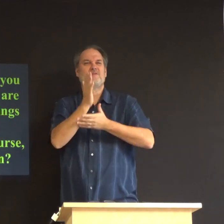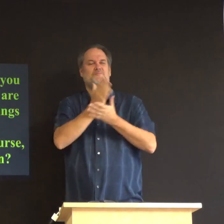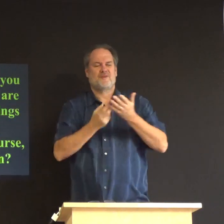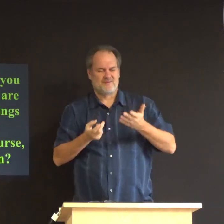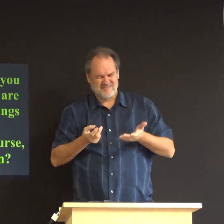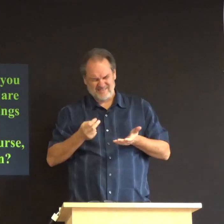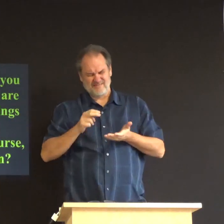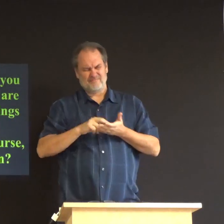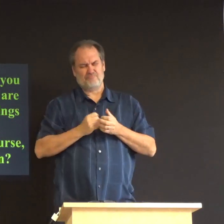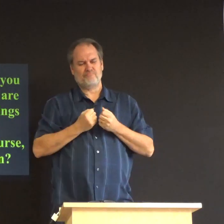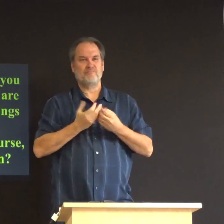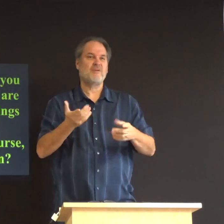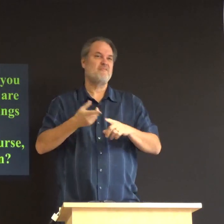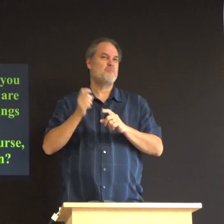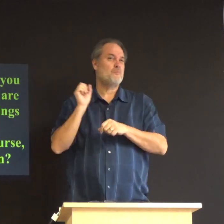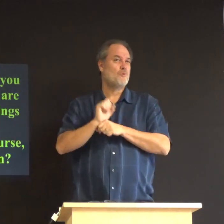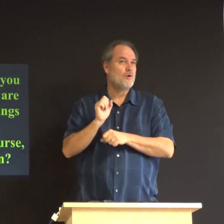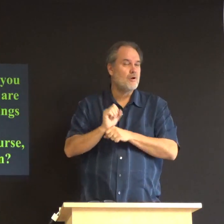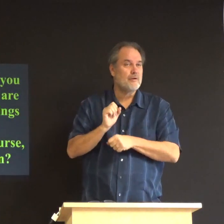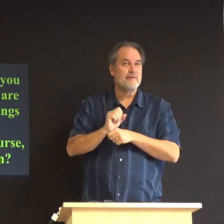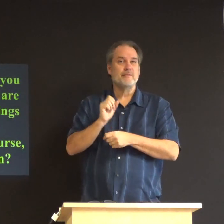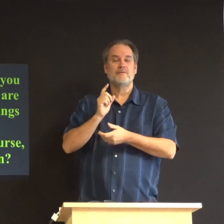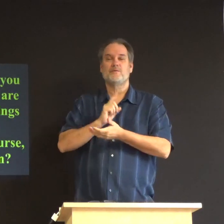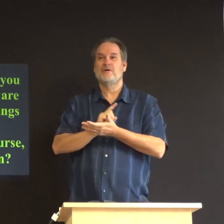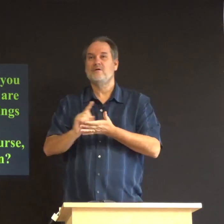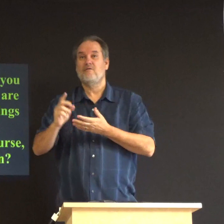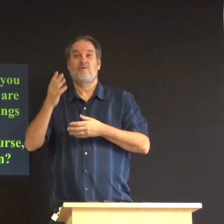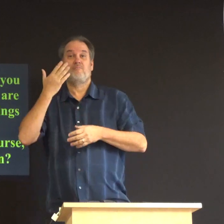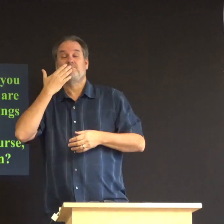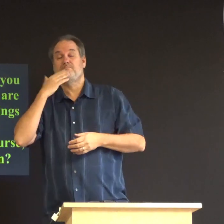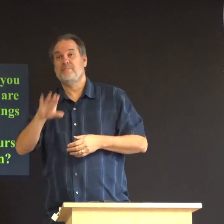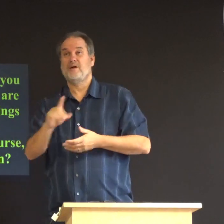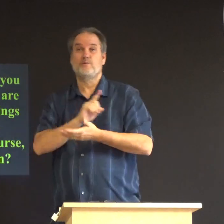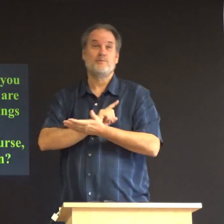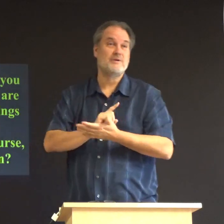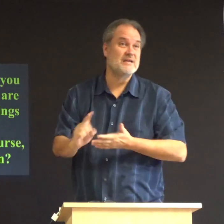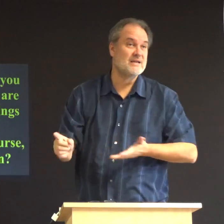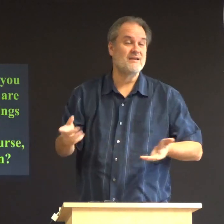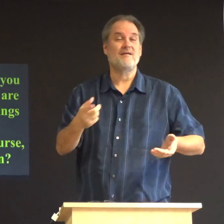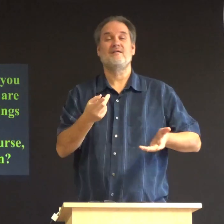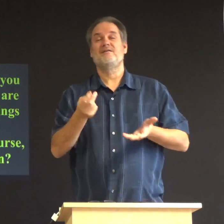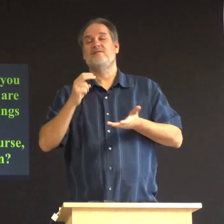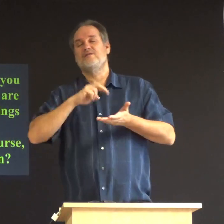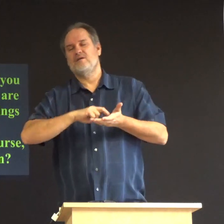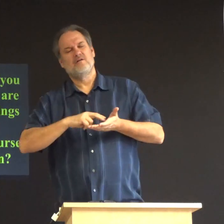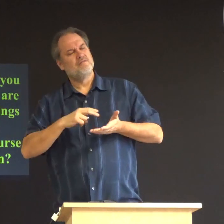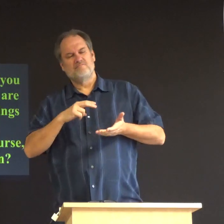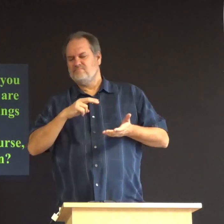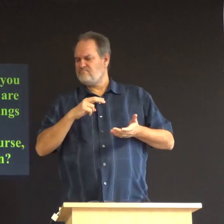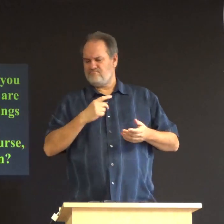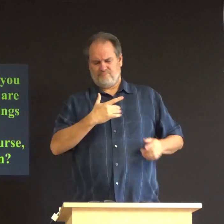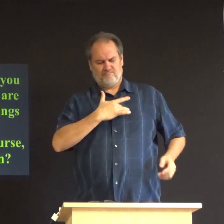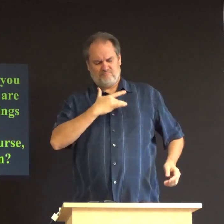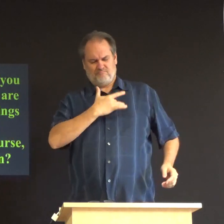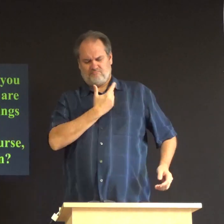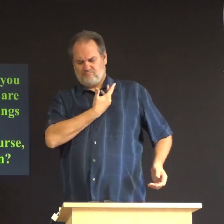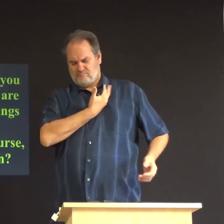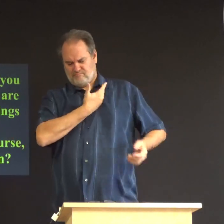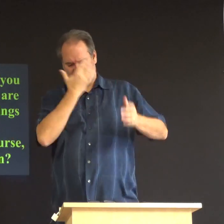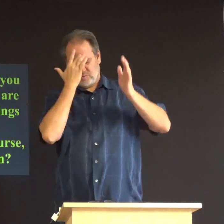Some of you get tired from work. You know, you had a bad week, whatever it is, but your heart's